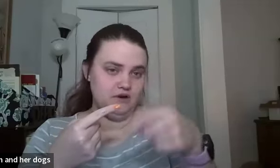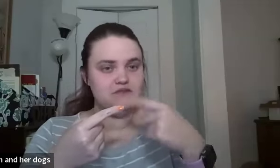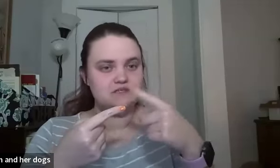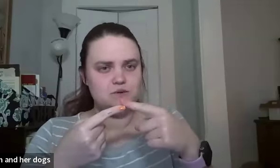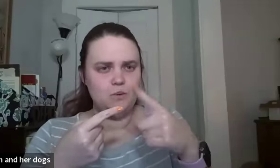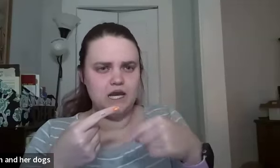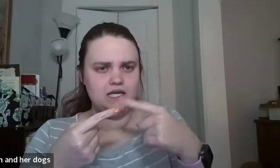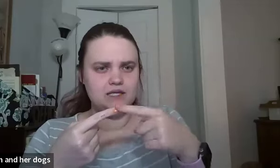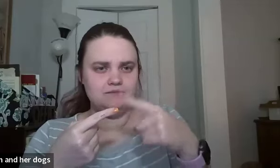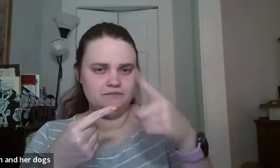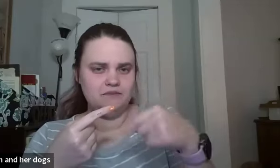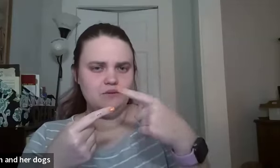of this when.